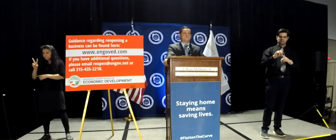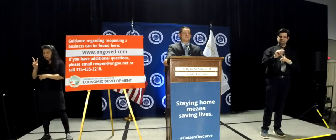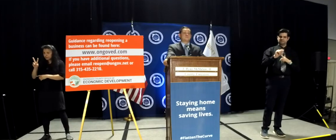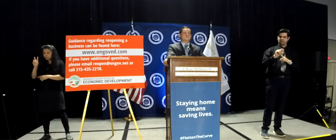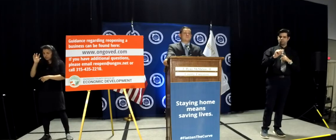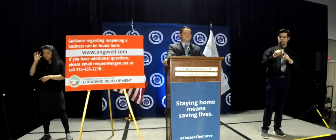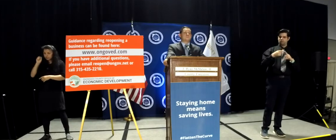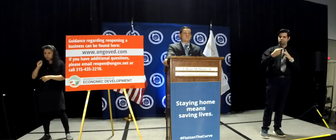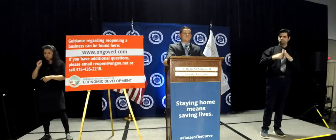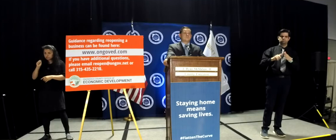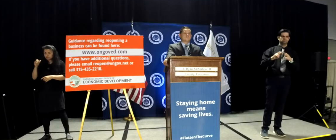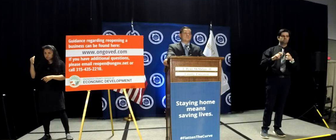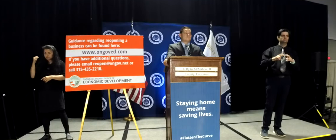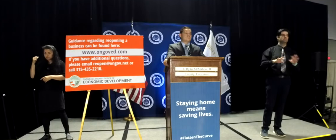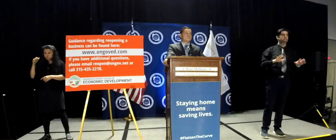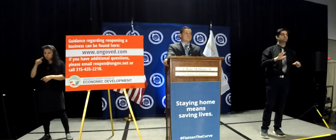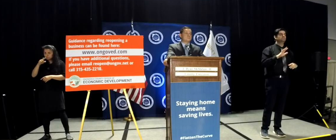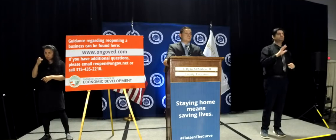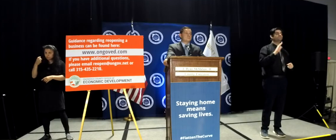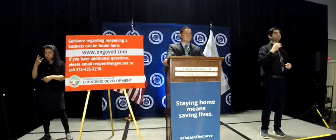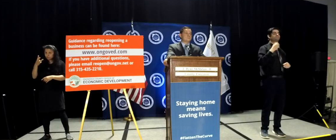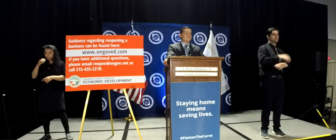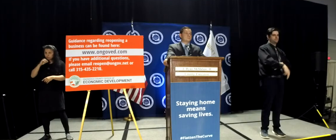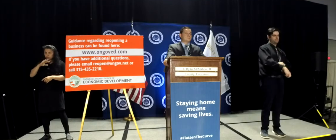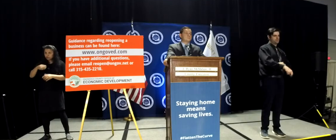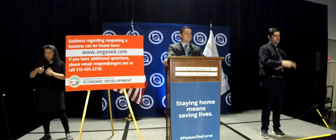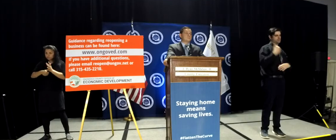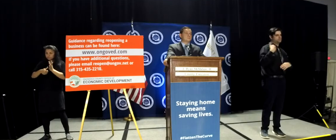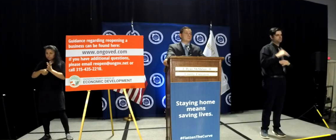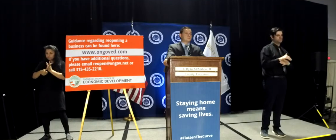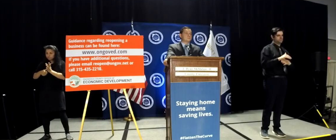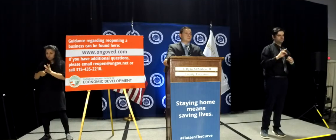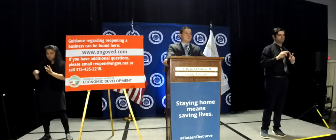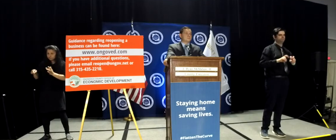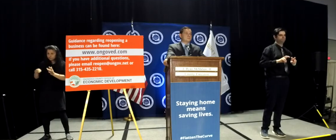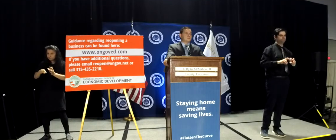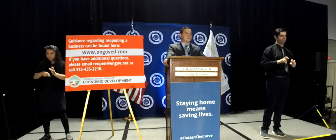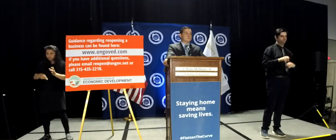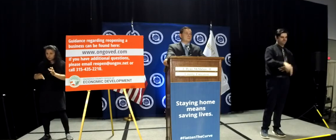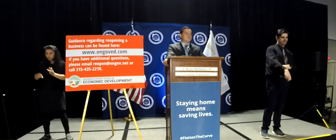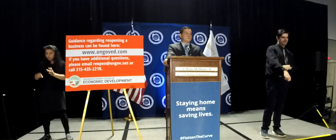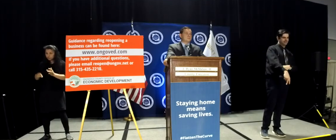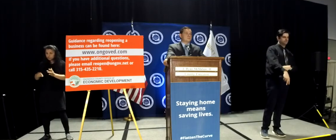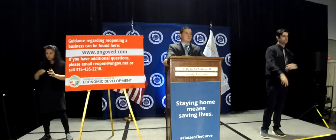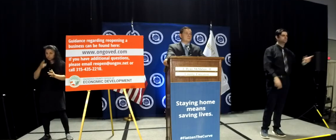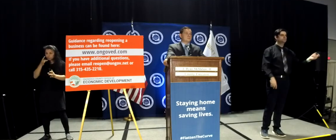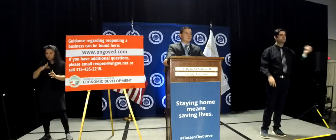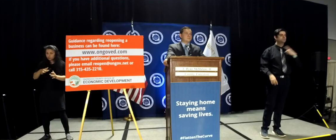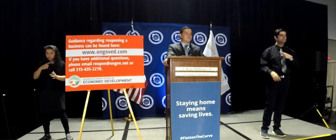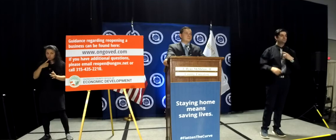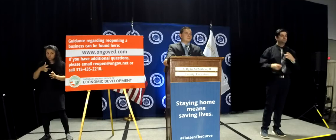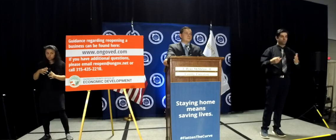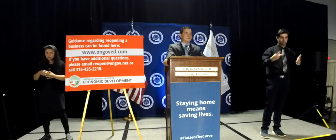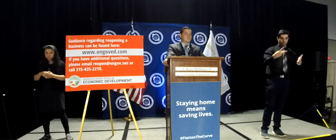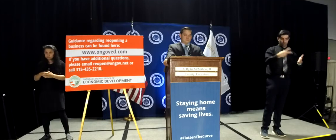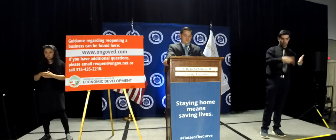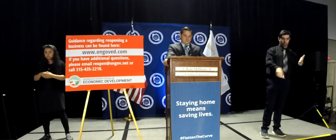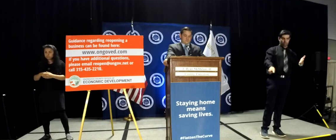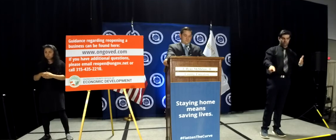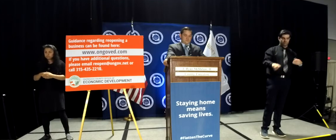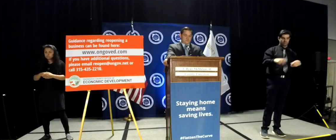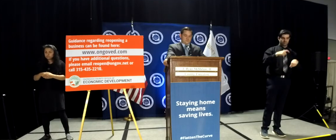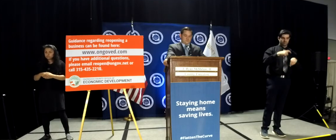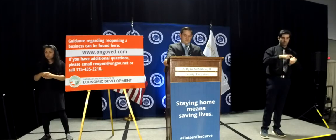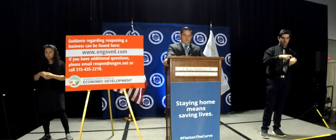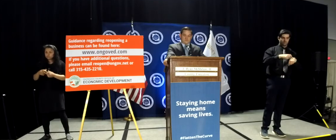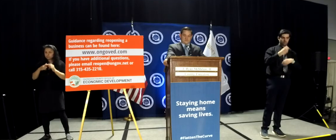Yeah. So in 2 weeks, if everything goes as planned, at 12:01 on Friday, we'll be able to start phase 3, or are we going to